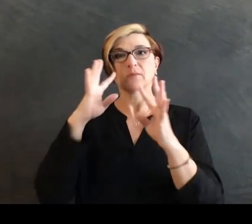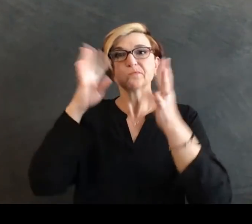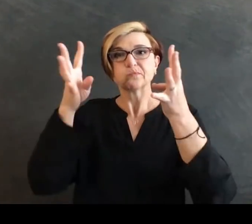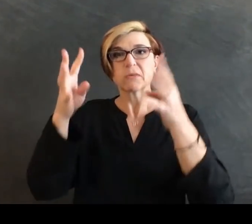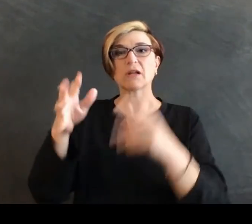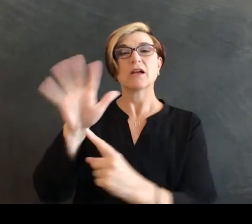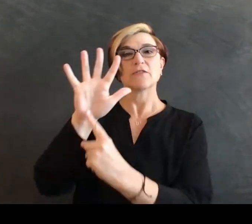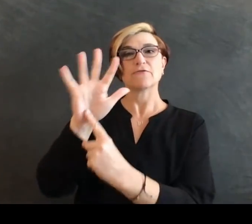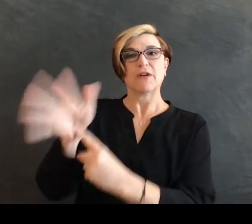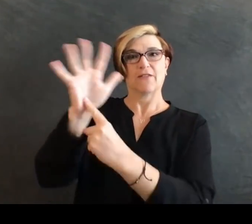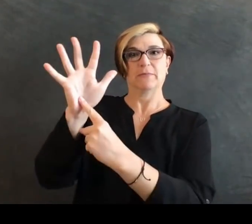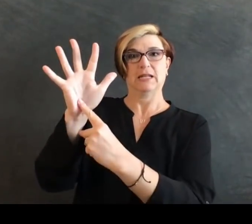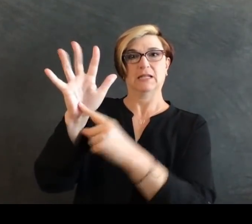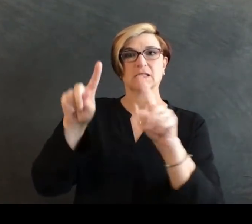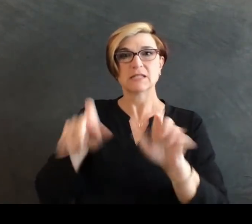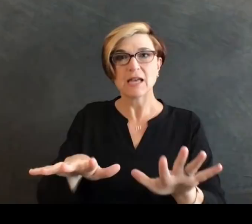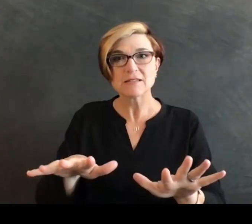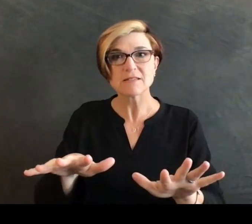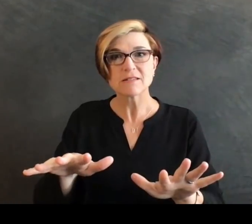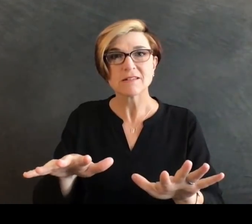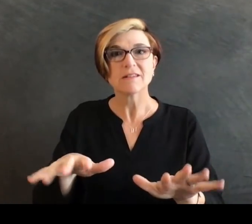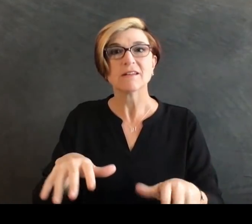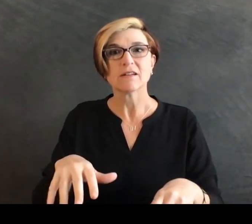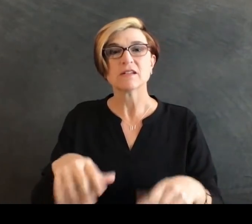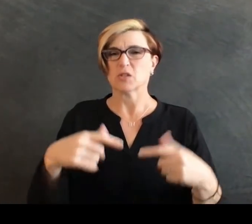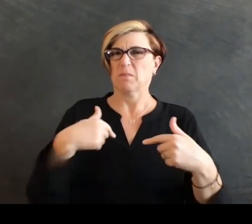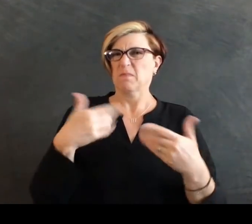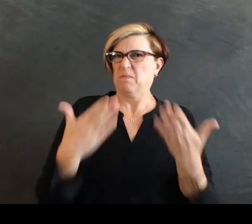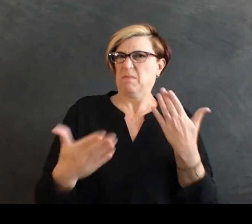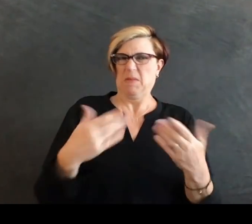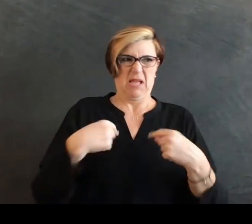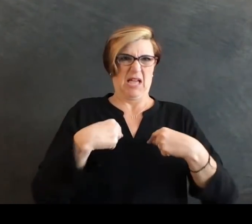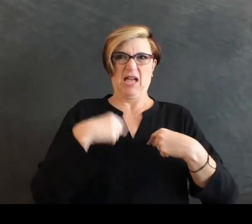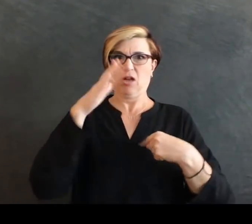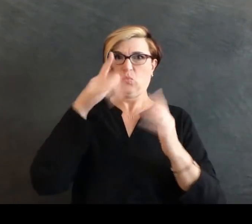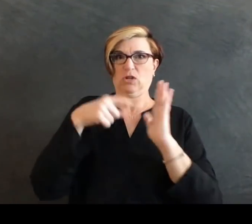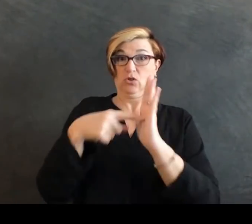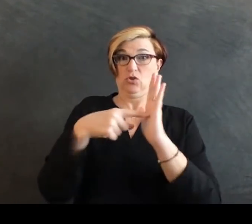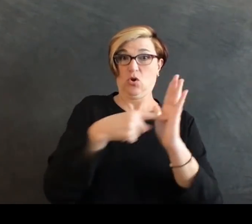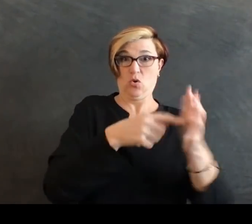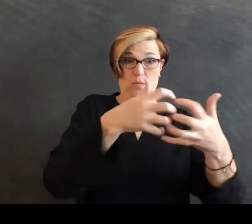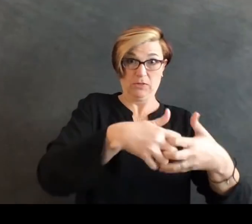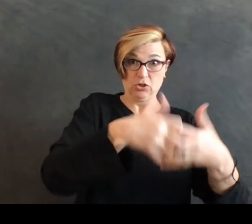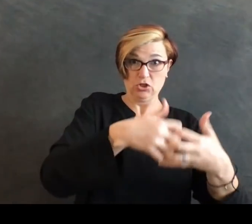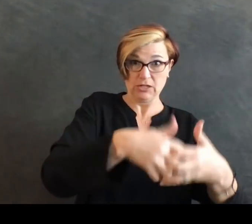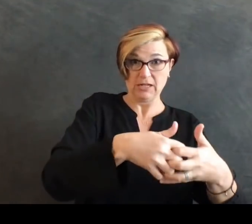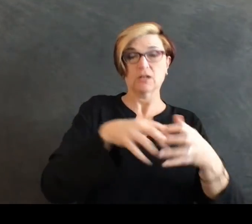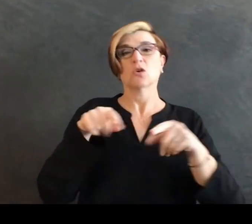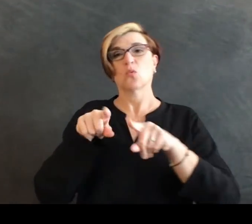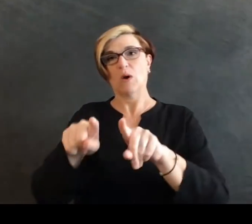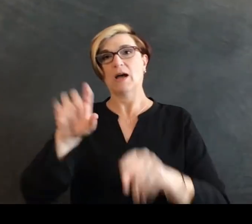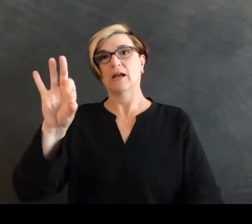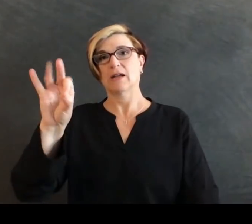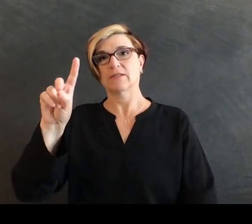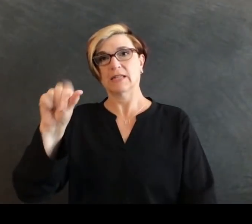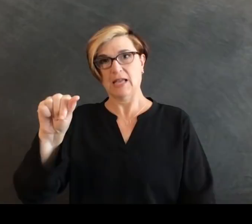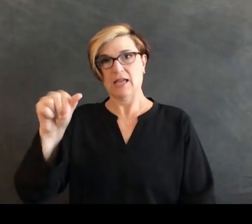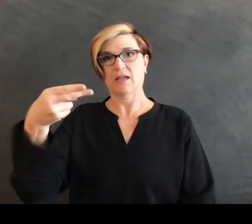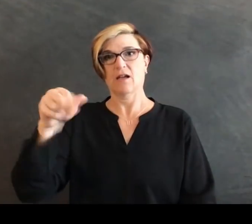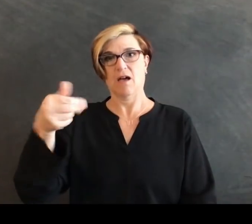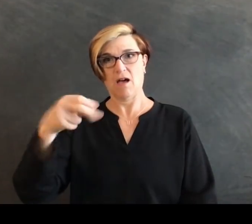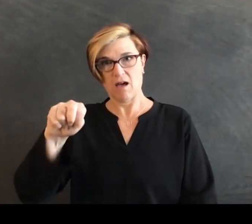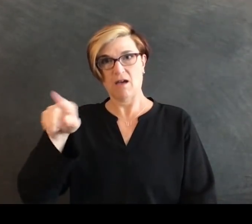can show that as we listen to our FDA commissioner, the job he's done, and the approval